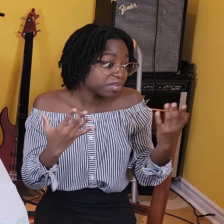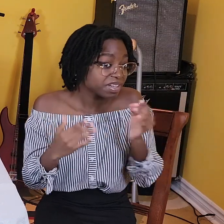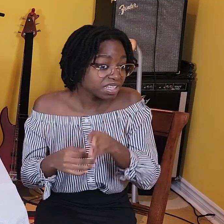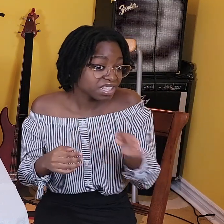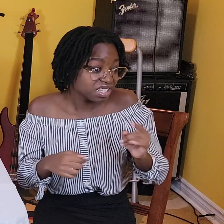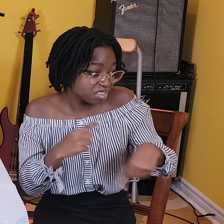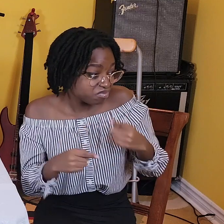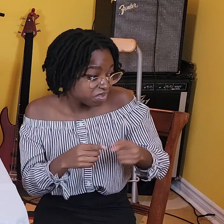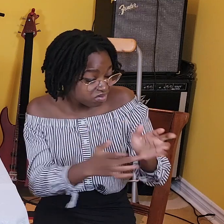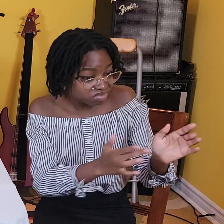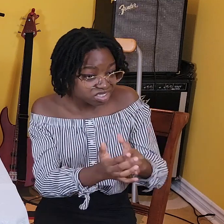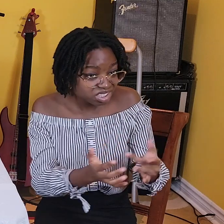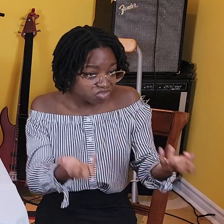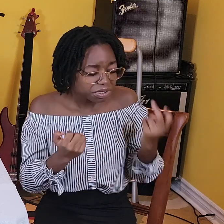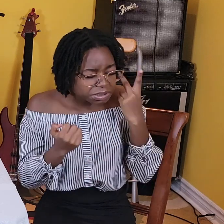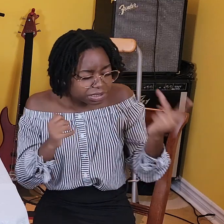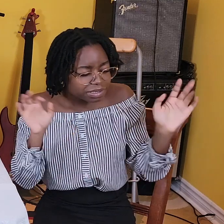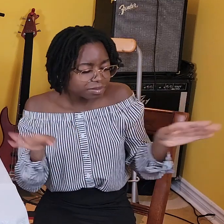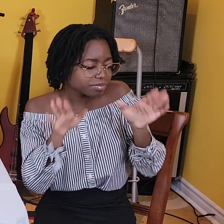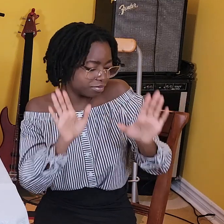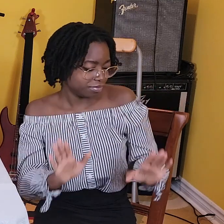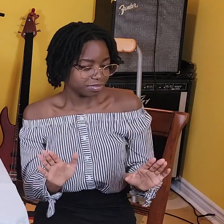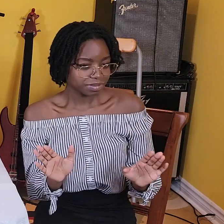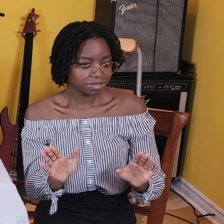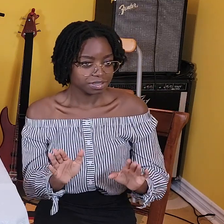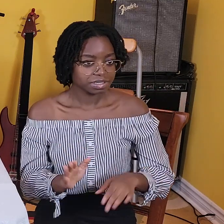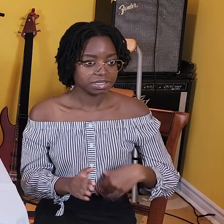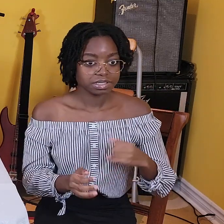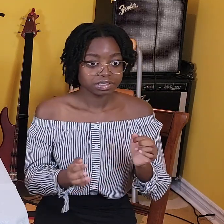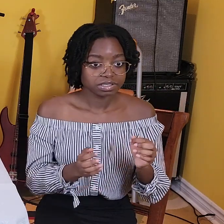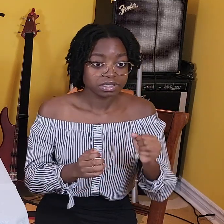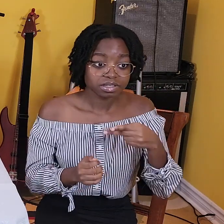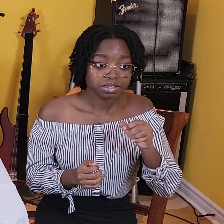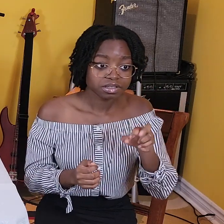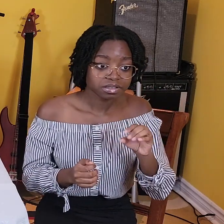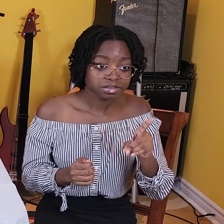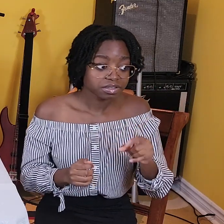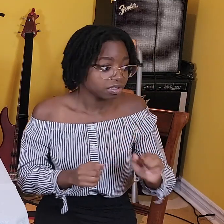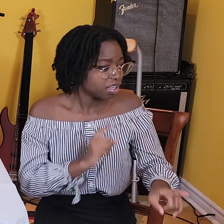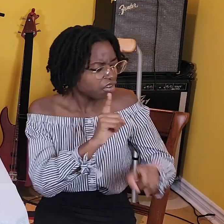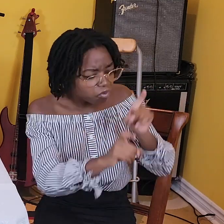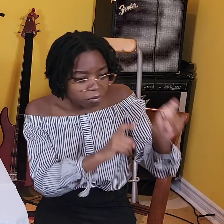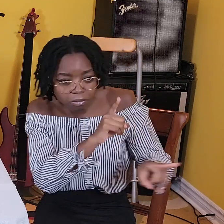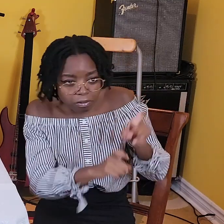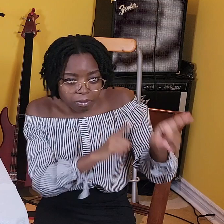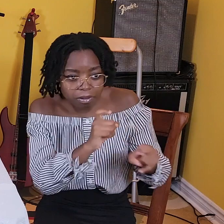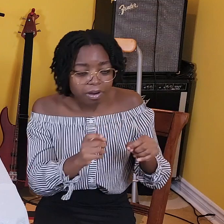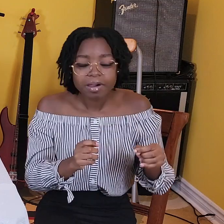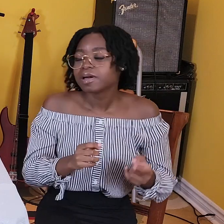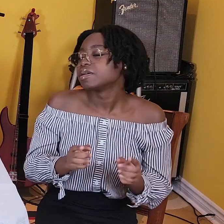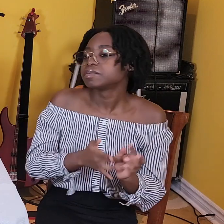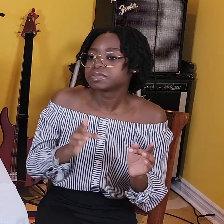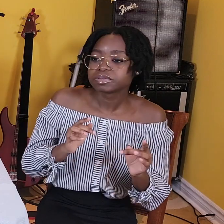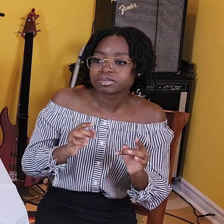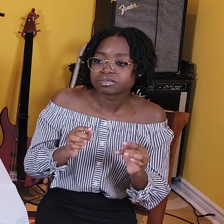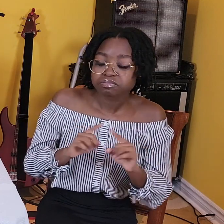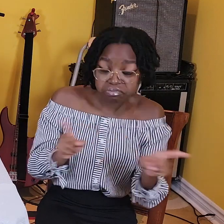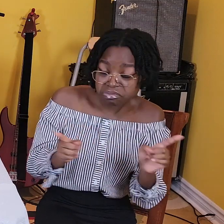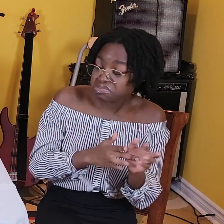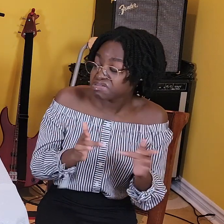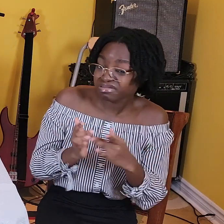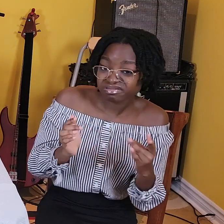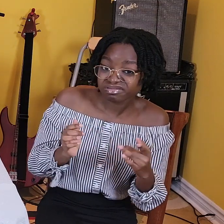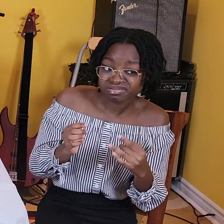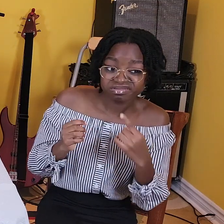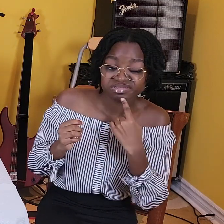by him. Then he questioned him with many words, but he answered him nothing. And the chief priests and scribes stood